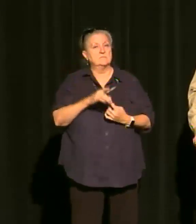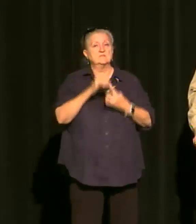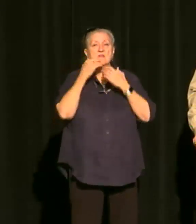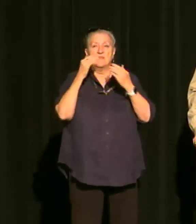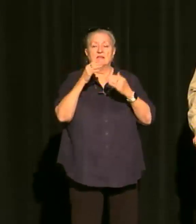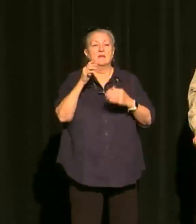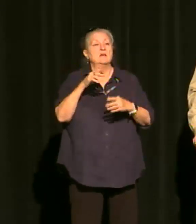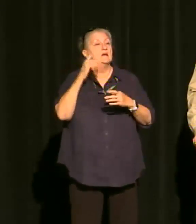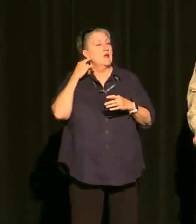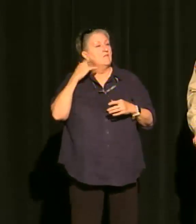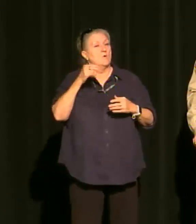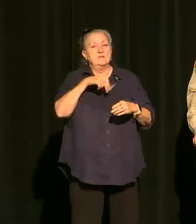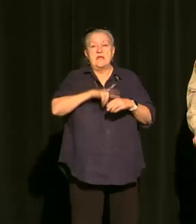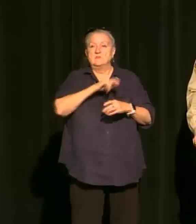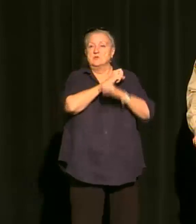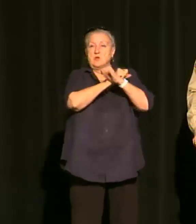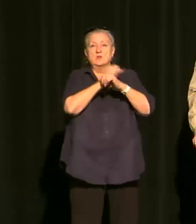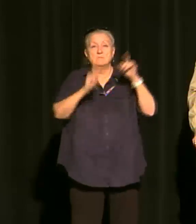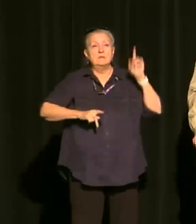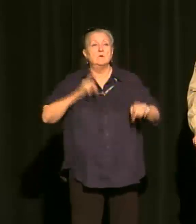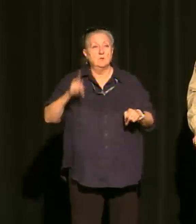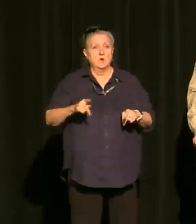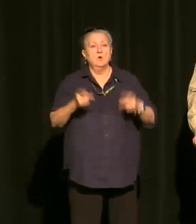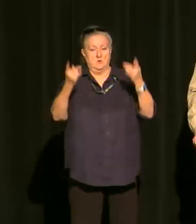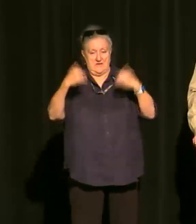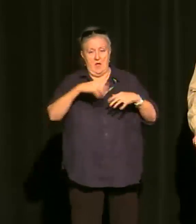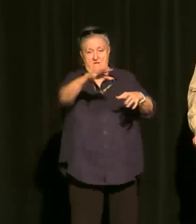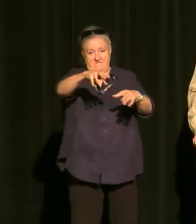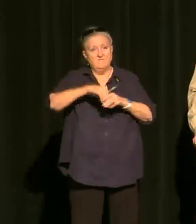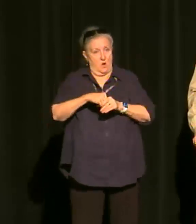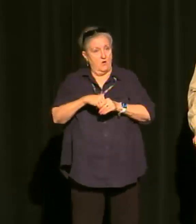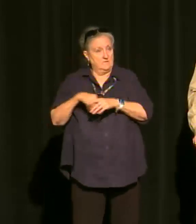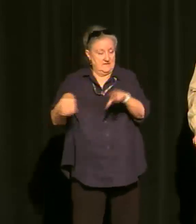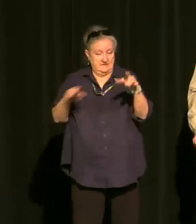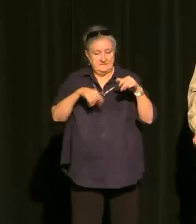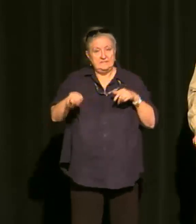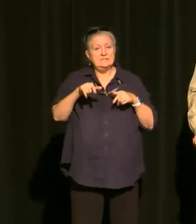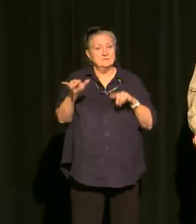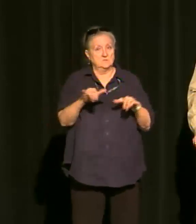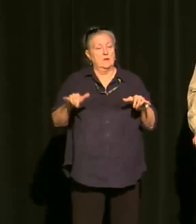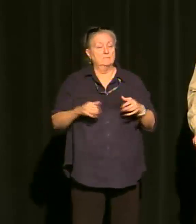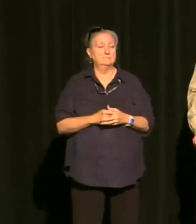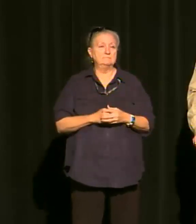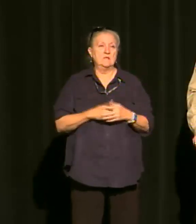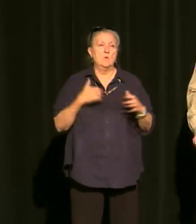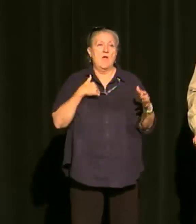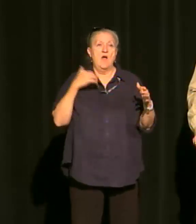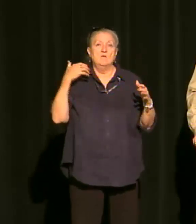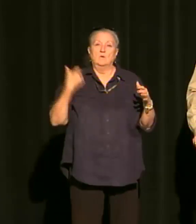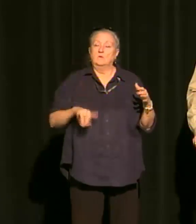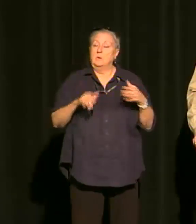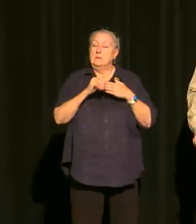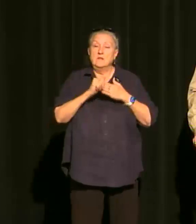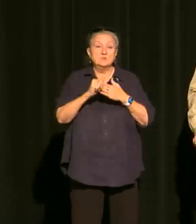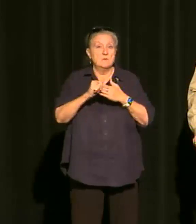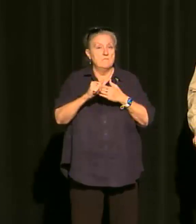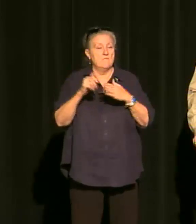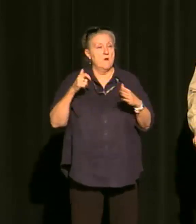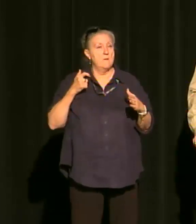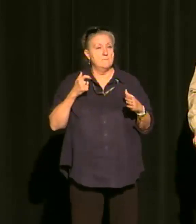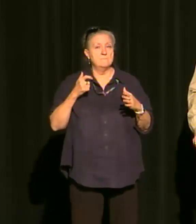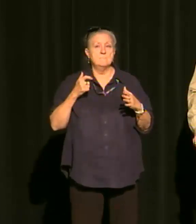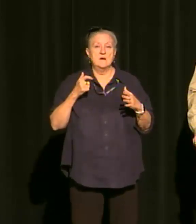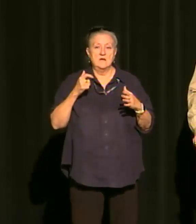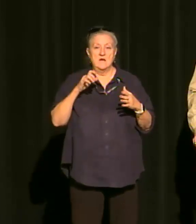National Guardsmen who have now become involved in this incident as well. We have leadership from